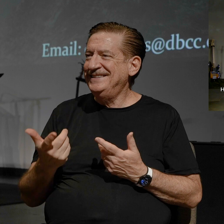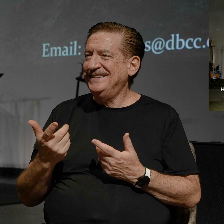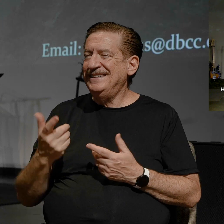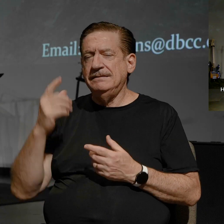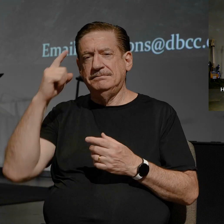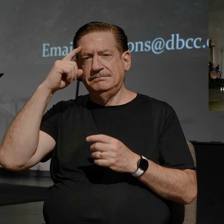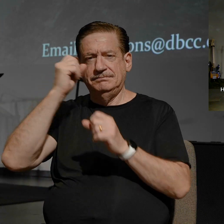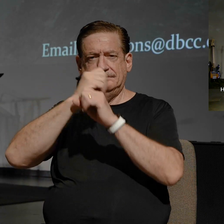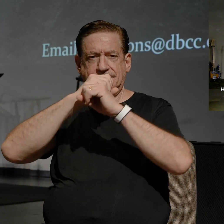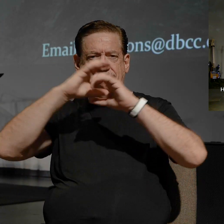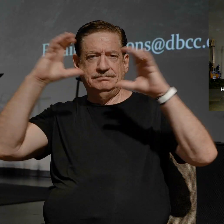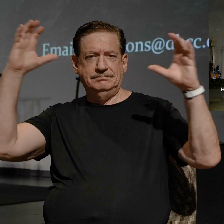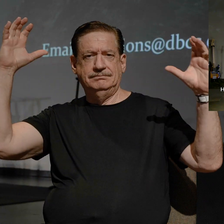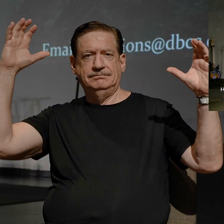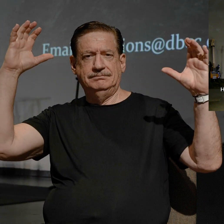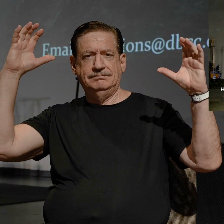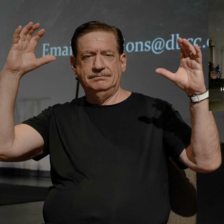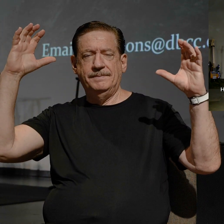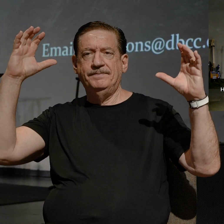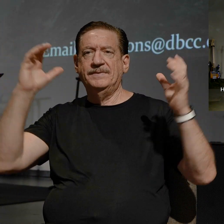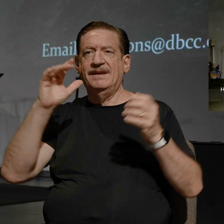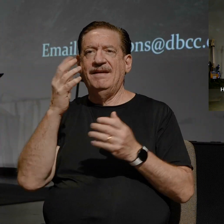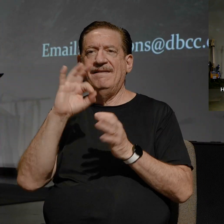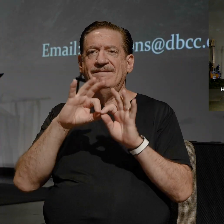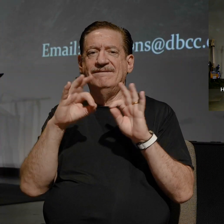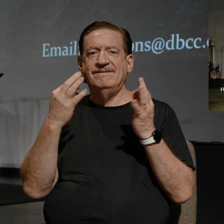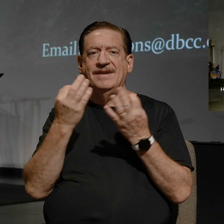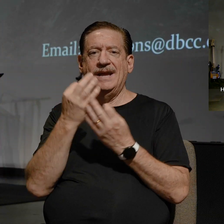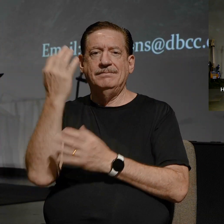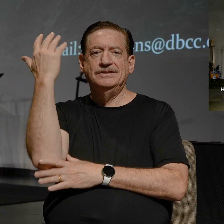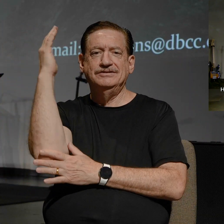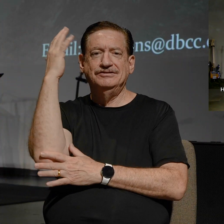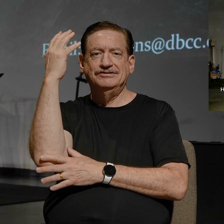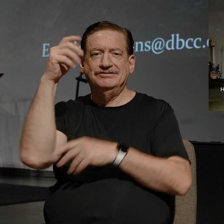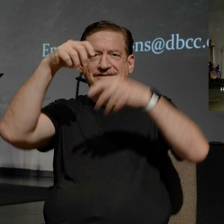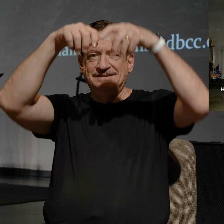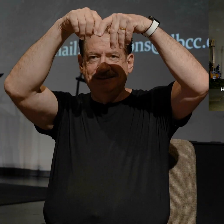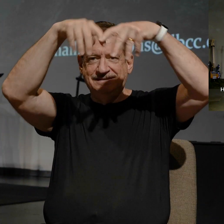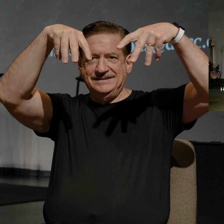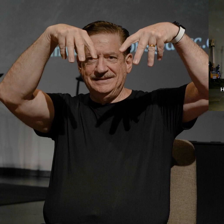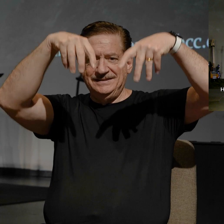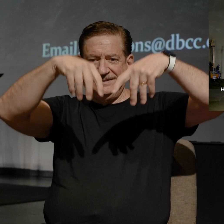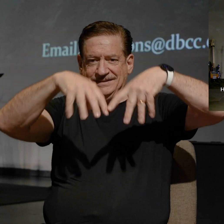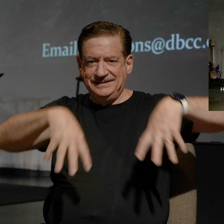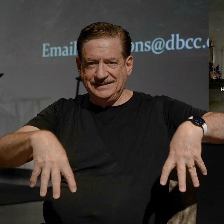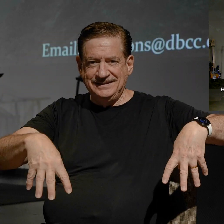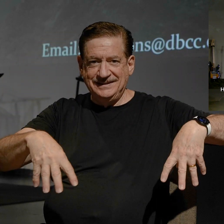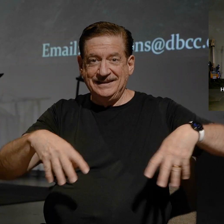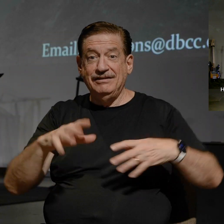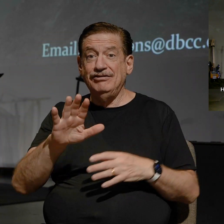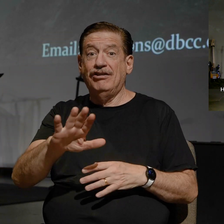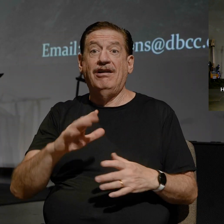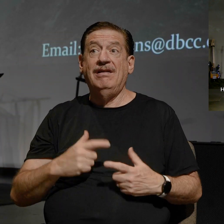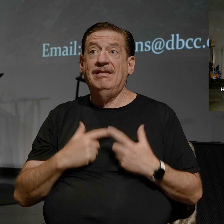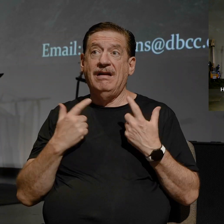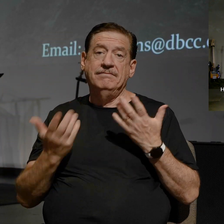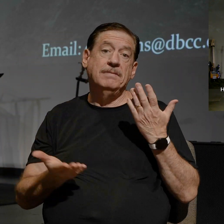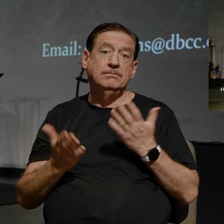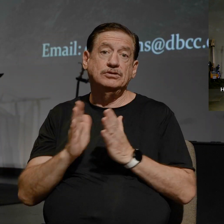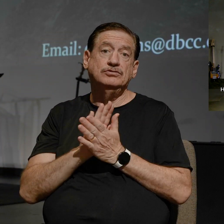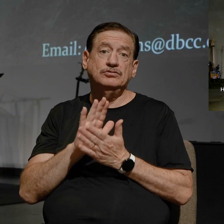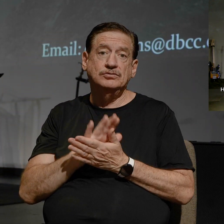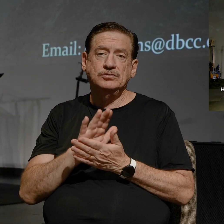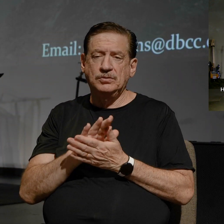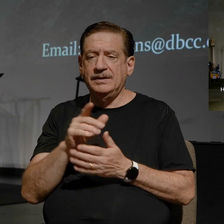Picture for a moment a family tree. Perhaps at some point in your life, or maybe even in school, you had to put